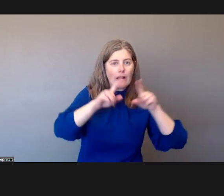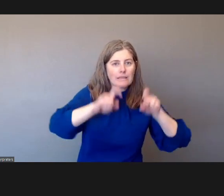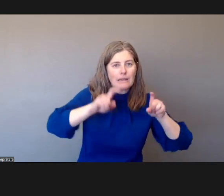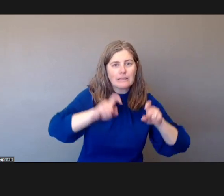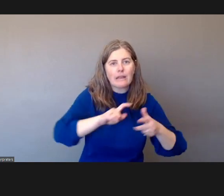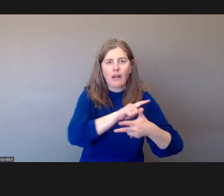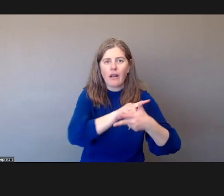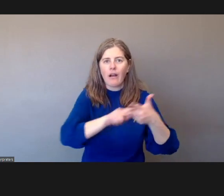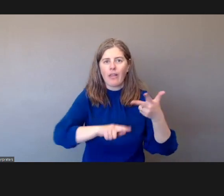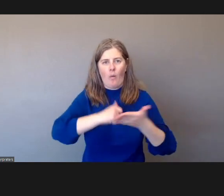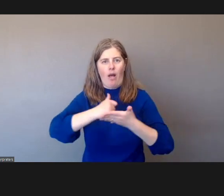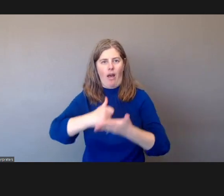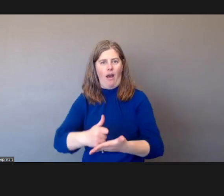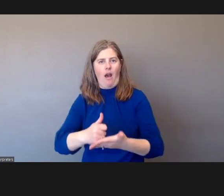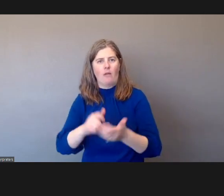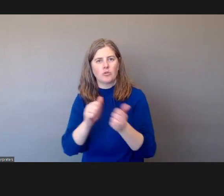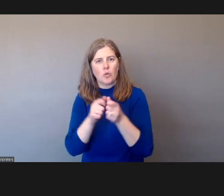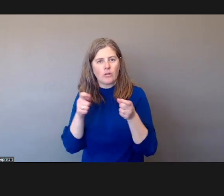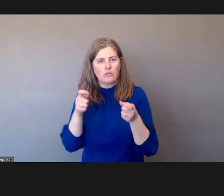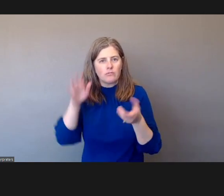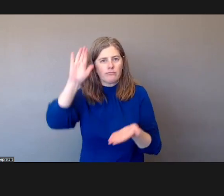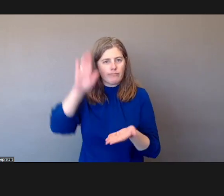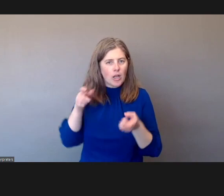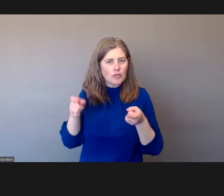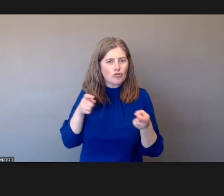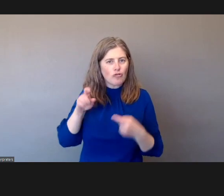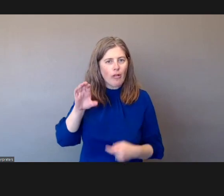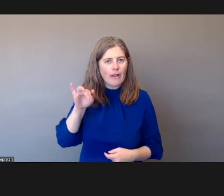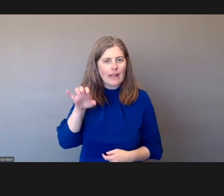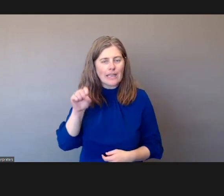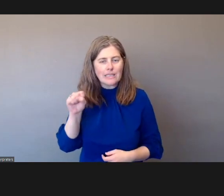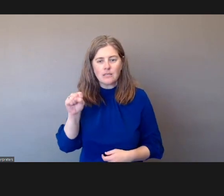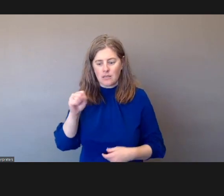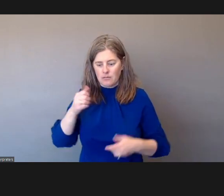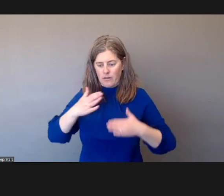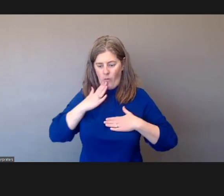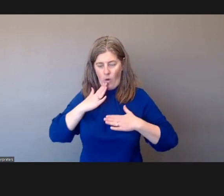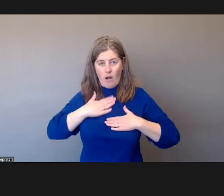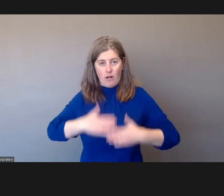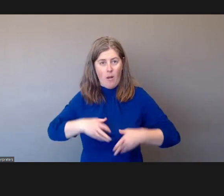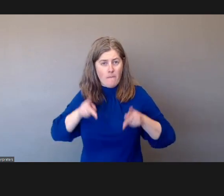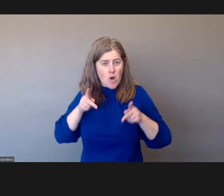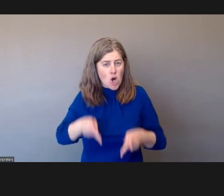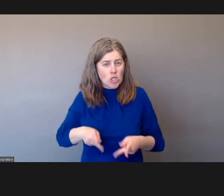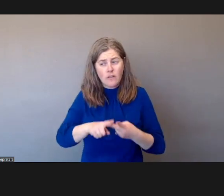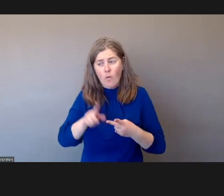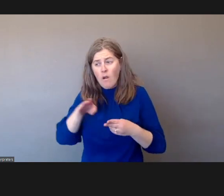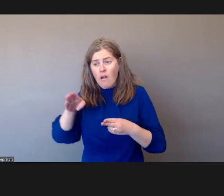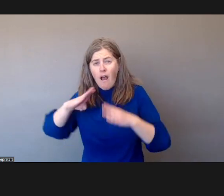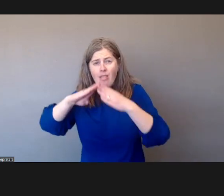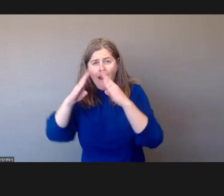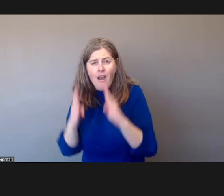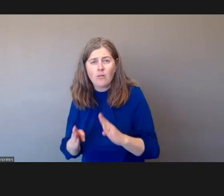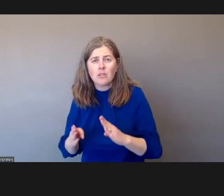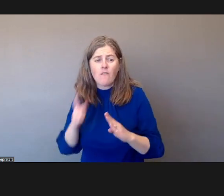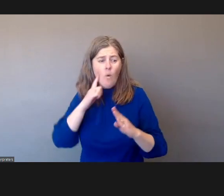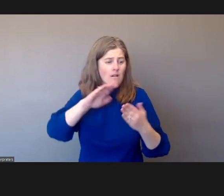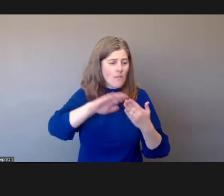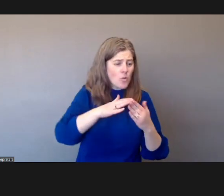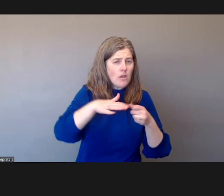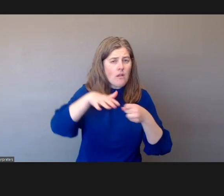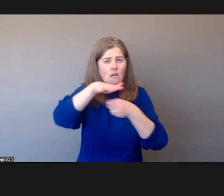will contribute to controlling cases for a person, a household, a community, a city, a